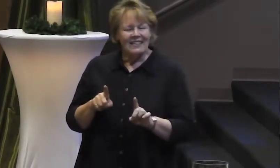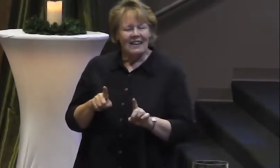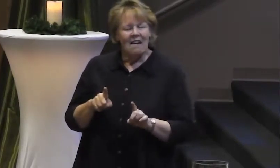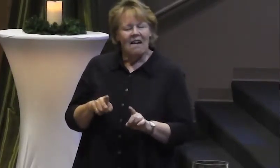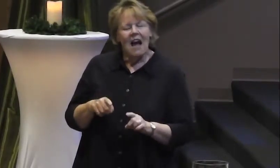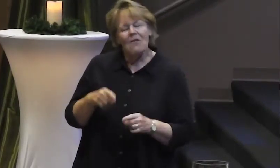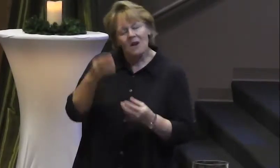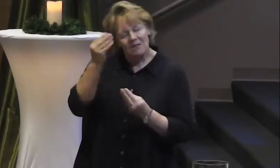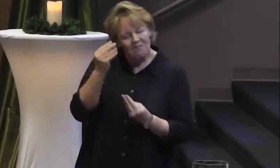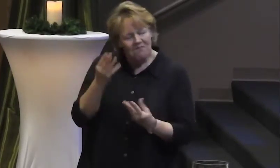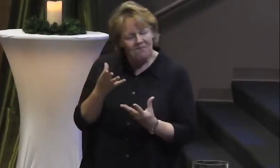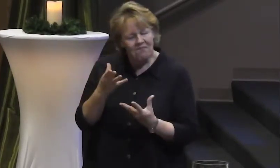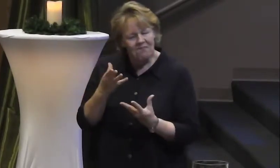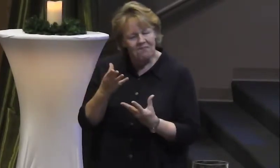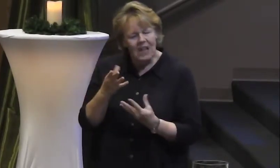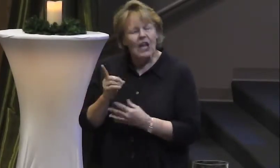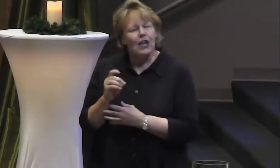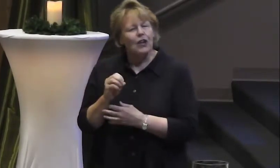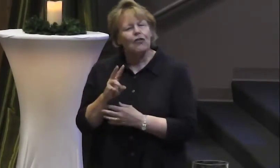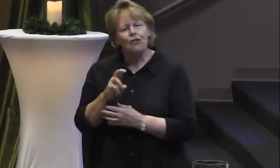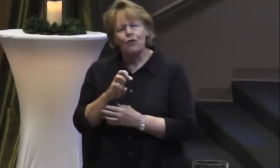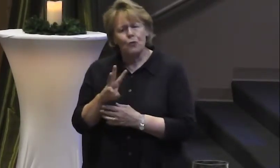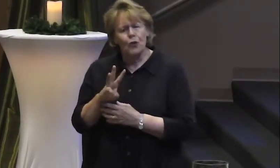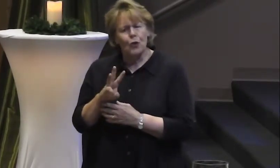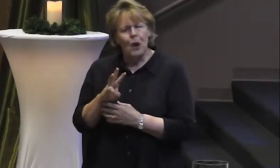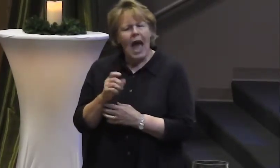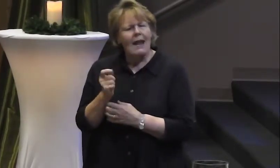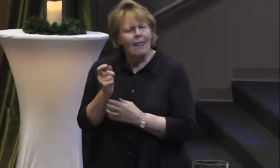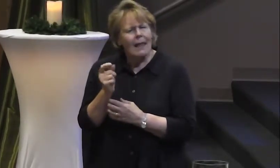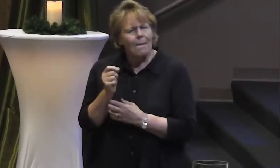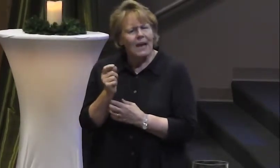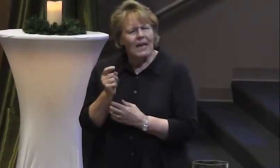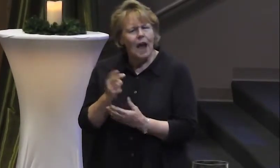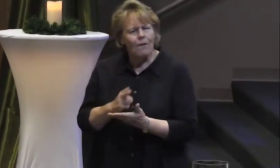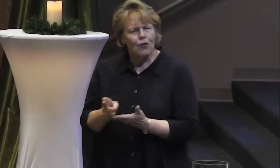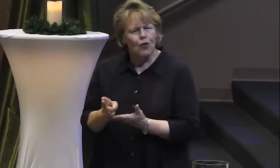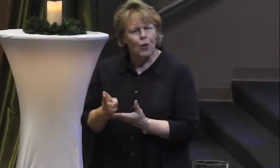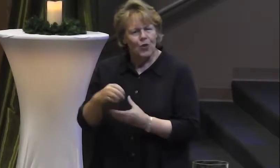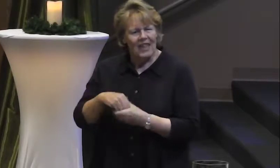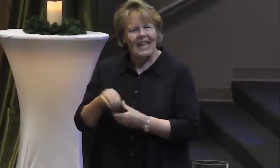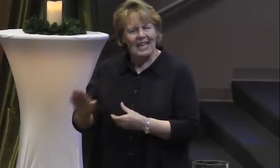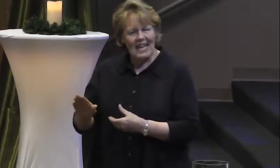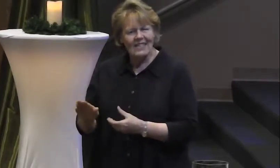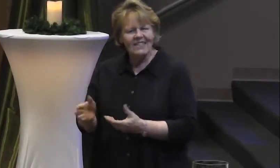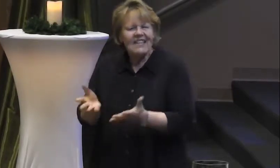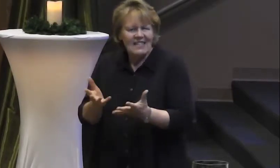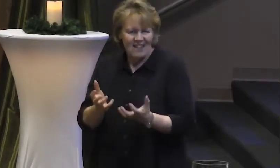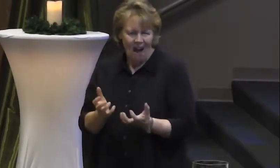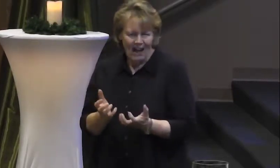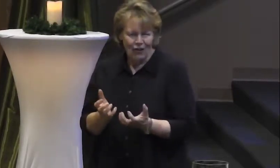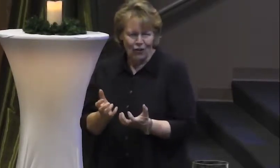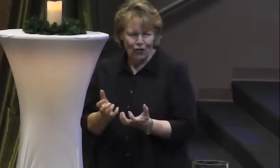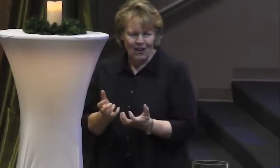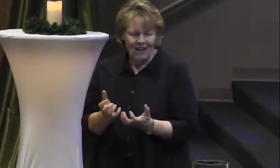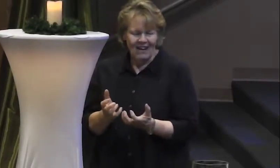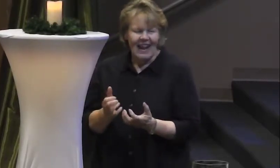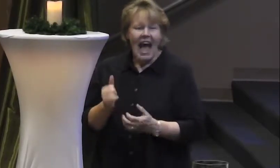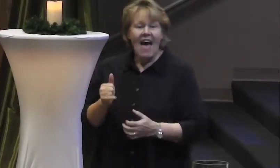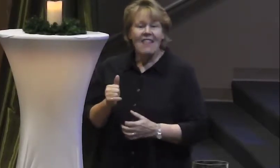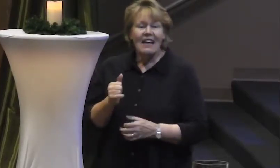of truth in his desire. And that's the kind of thing that we have a focus on,